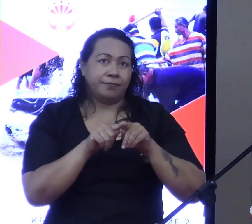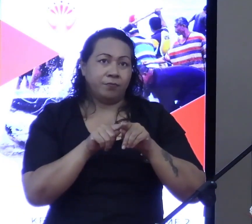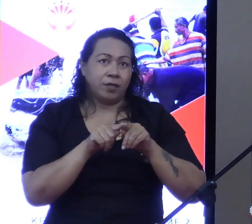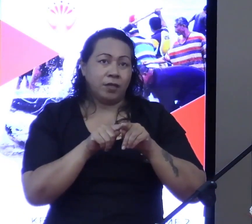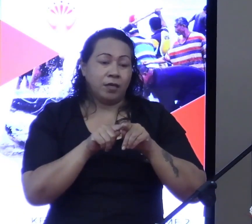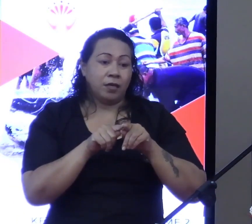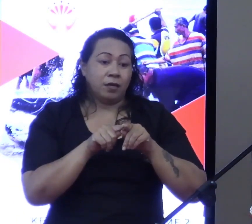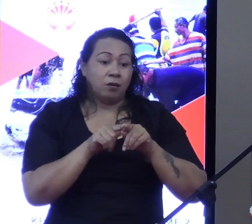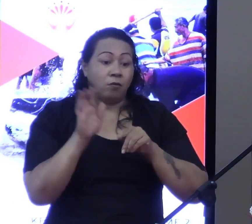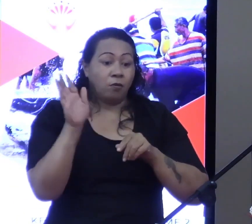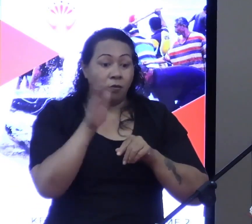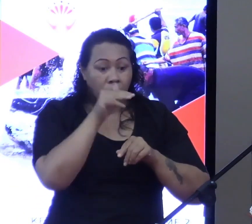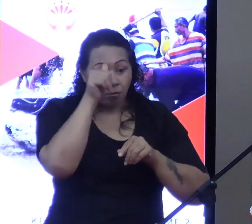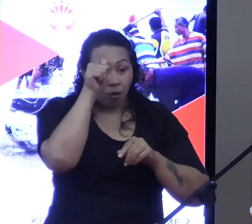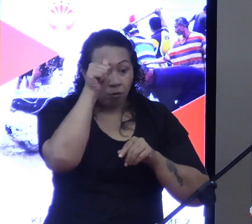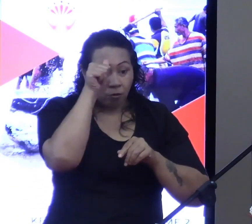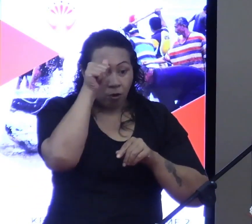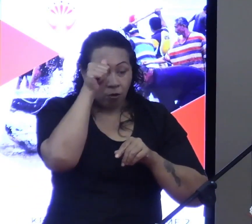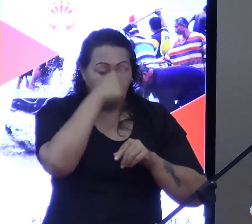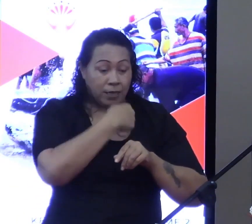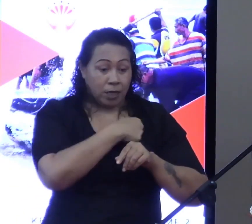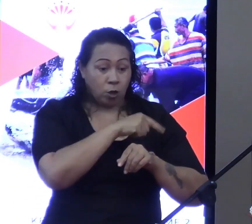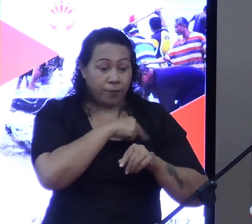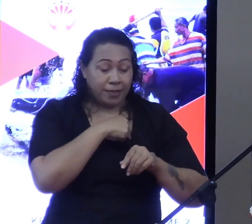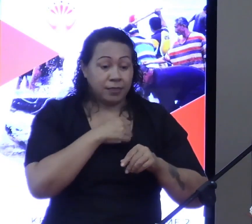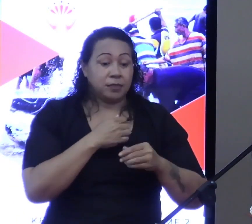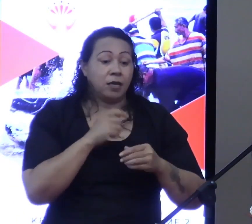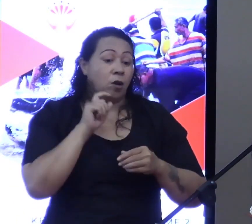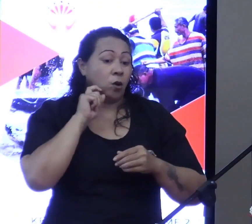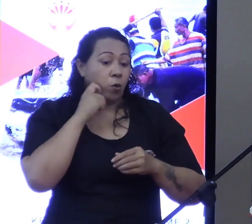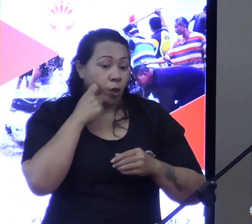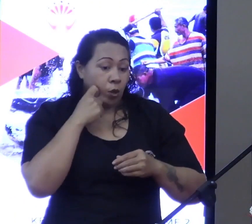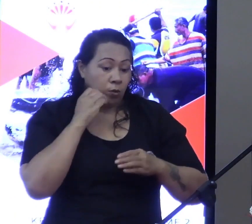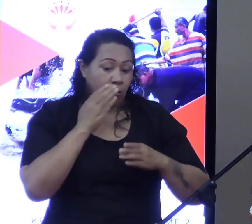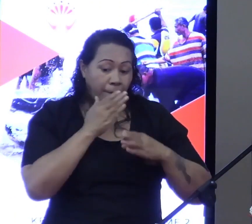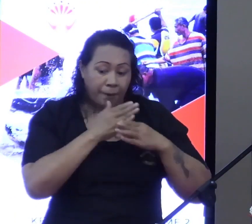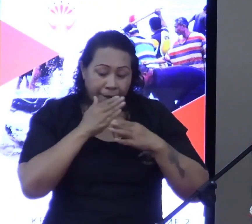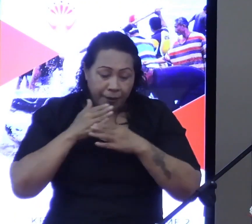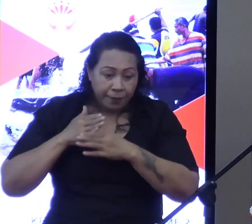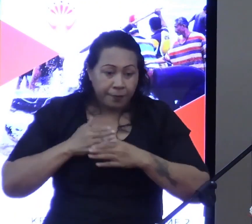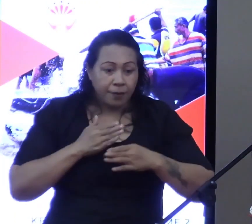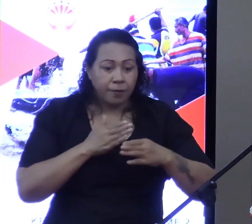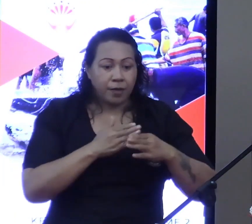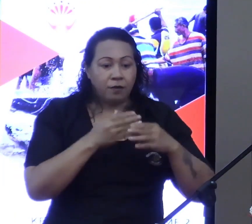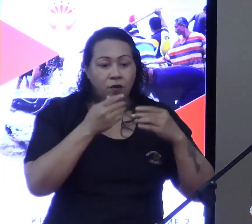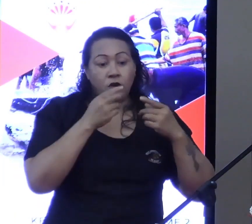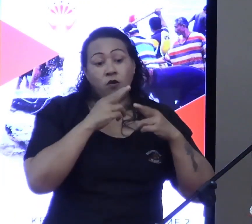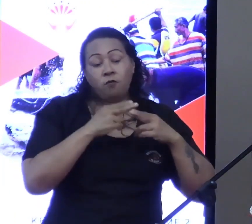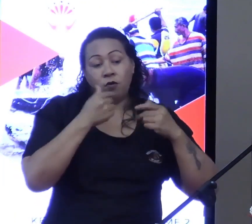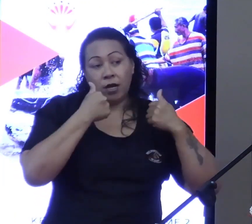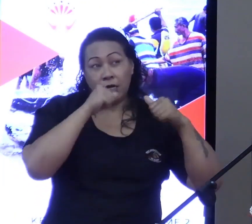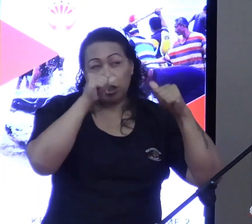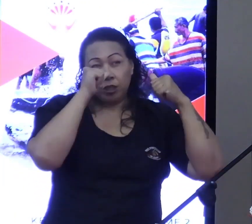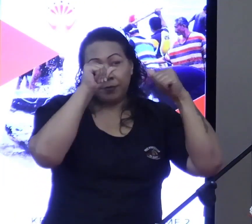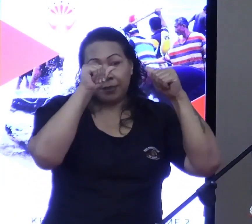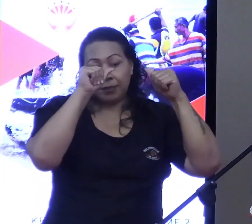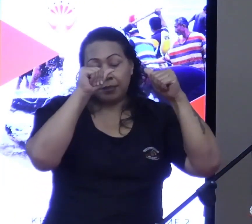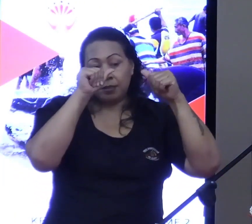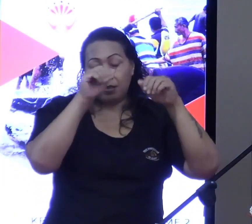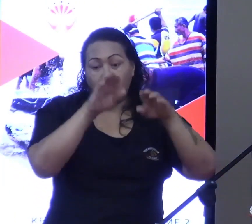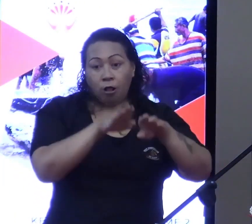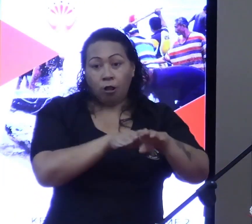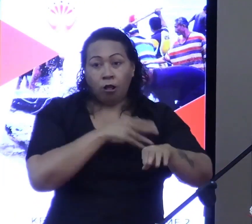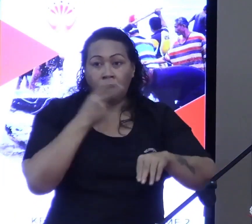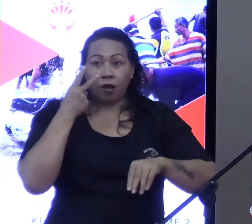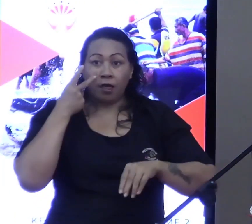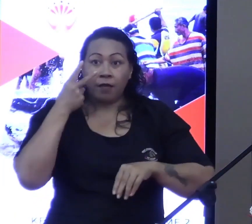Realization of this commitment will pave the way for the achievement of our longer-term vision of